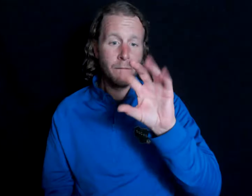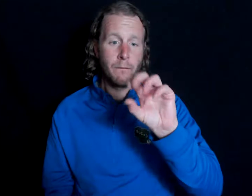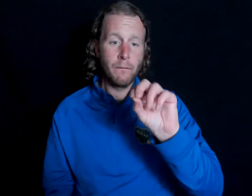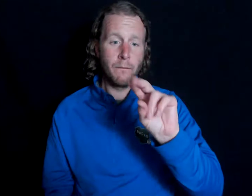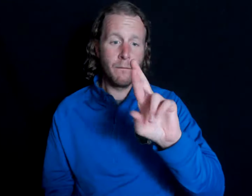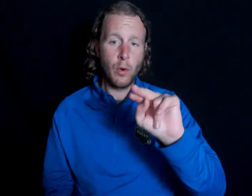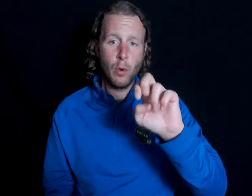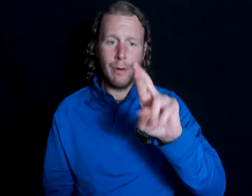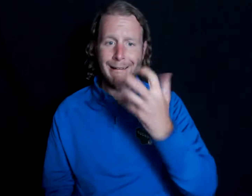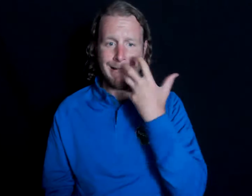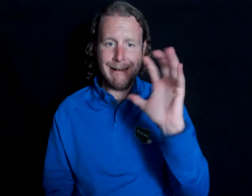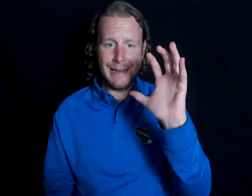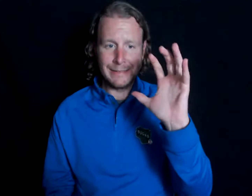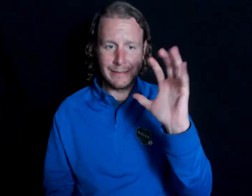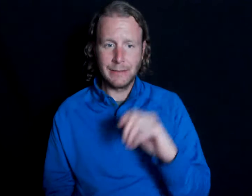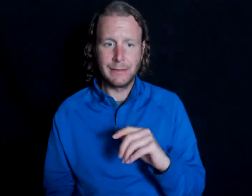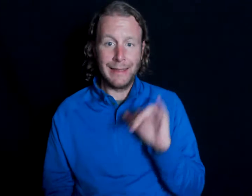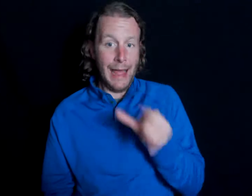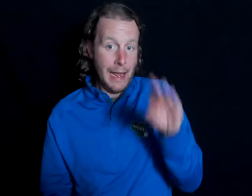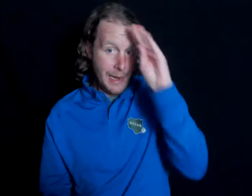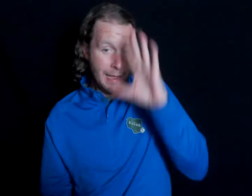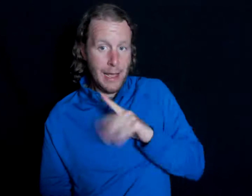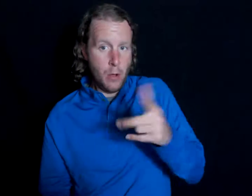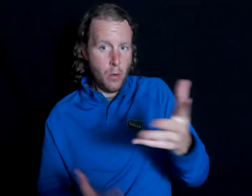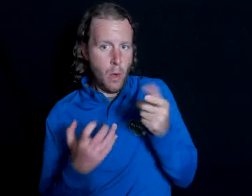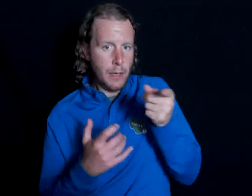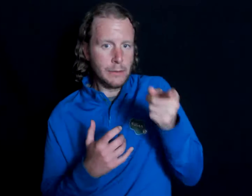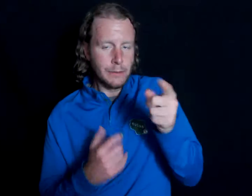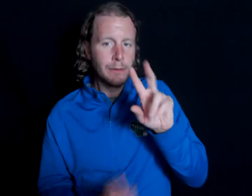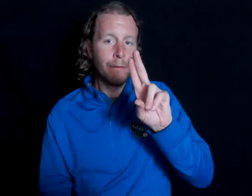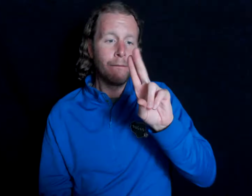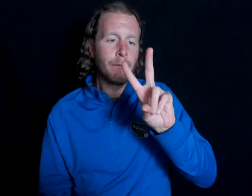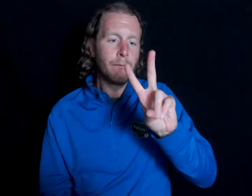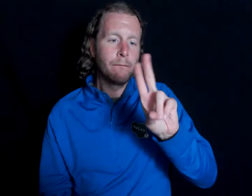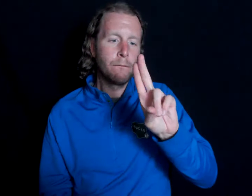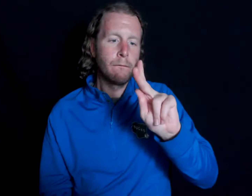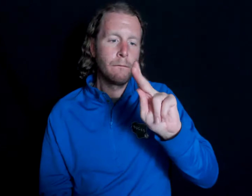That's the guy you want shooting it. But this time, Vucevic coming up short.